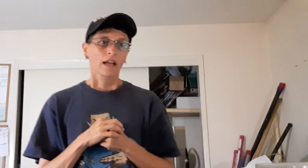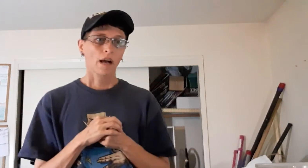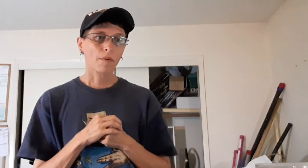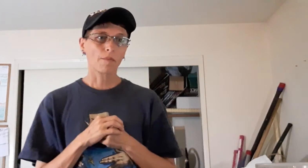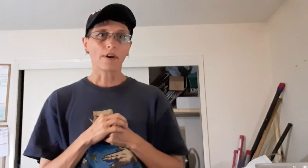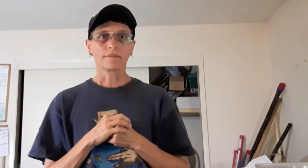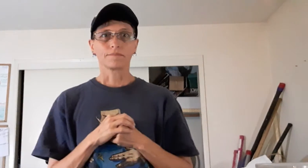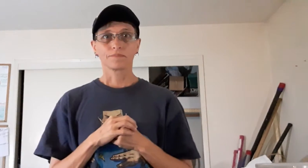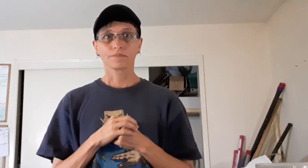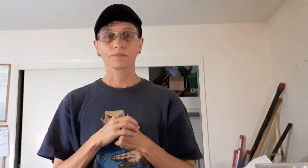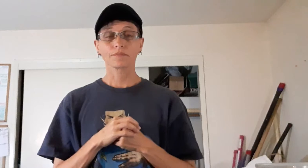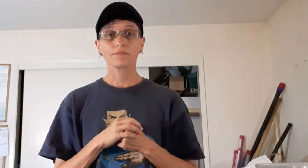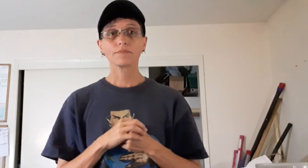Couple more.